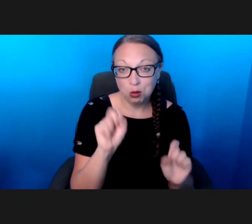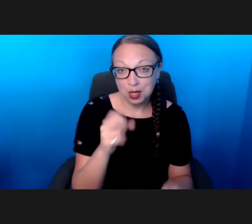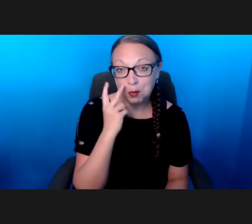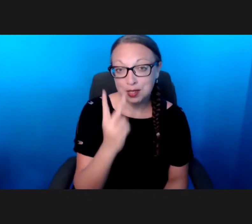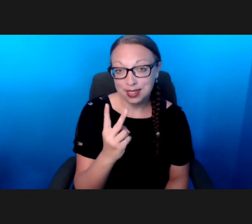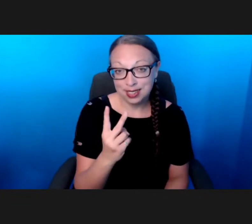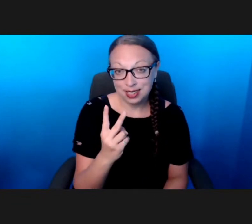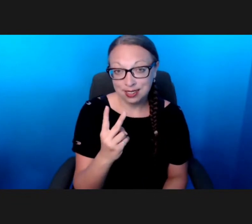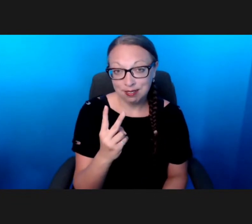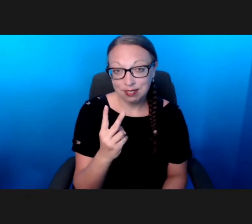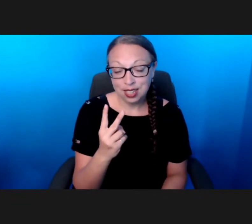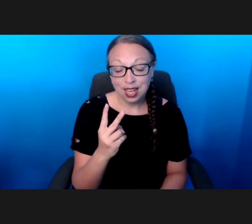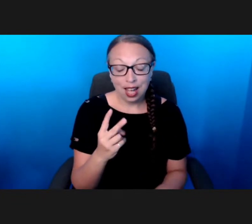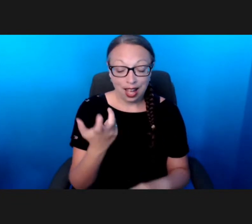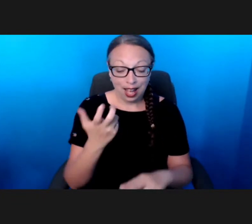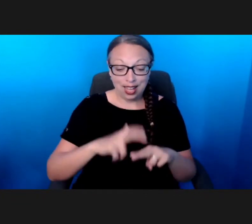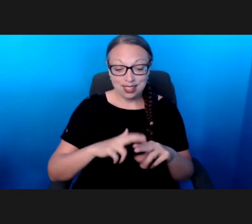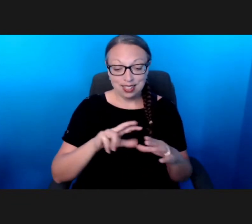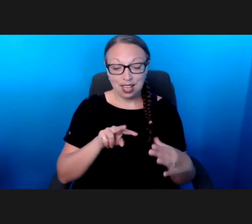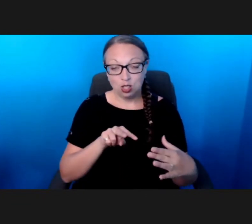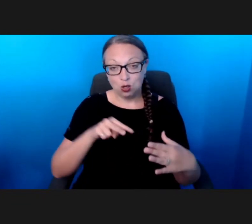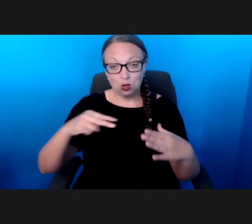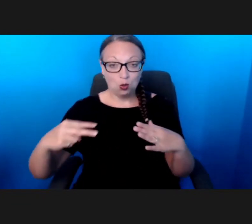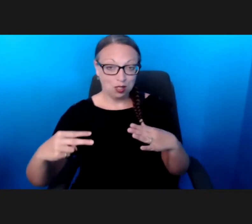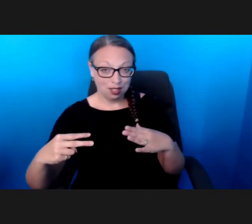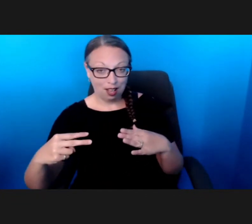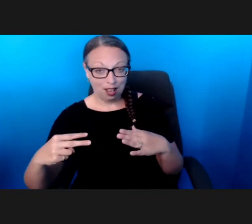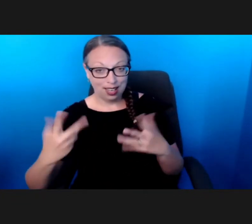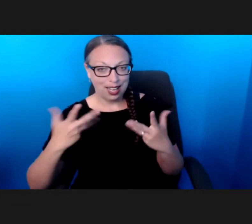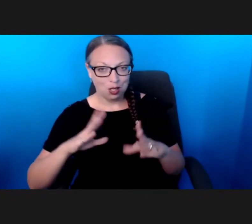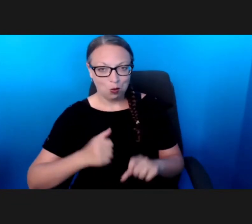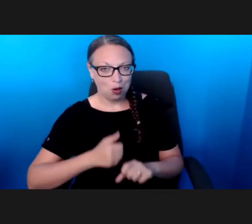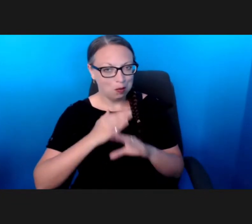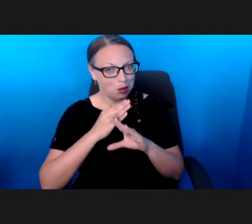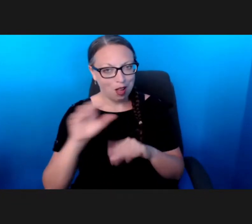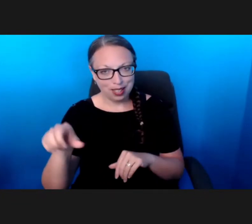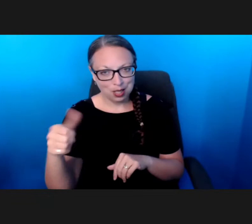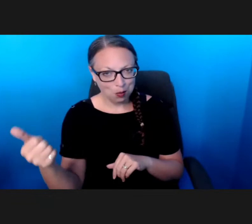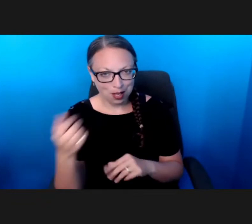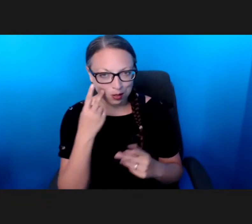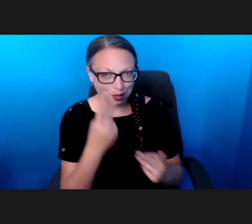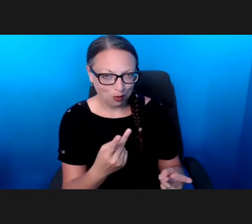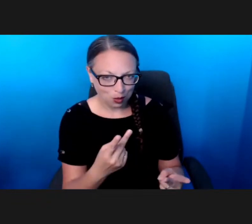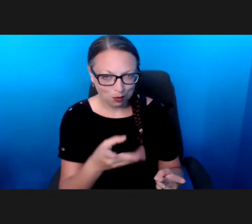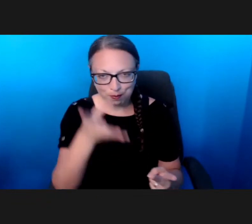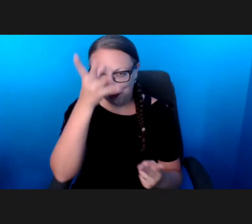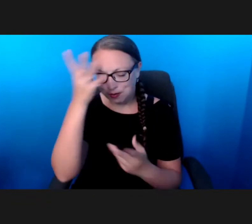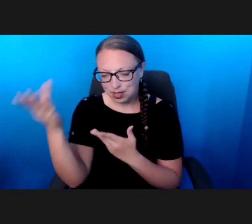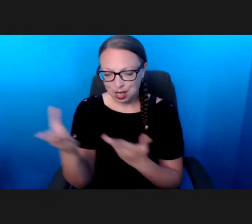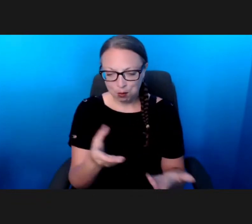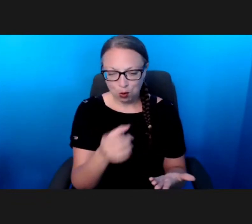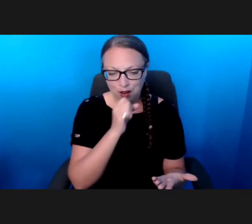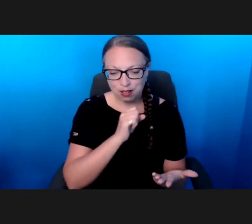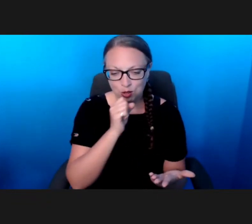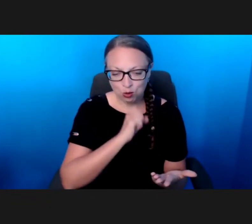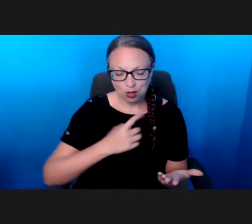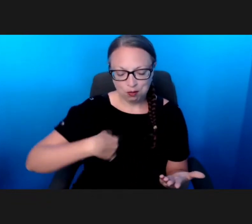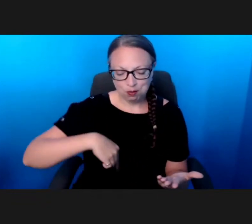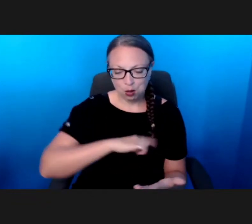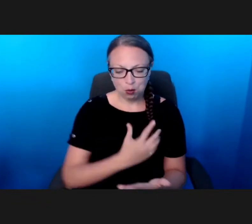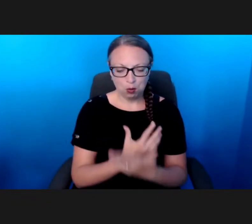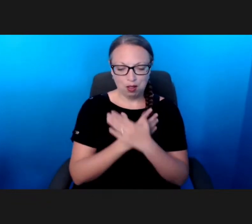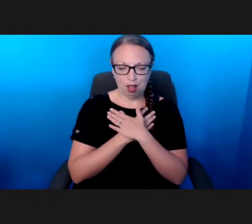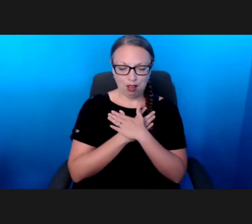angle so as not to block anyone else's view. My dad brought us our ice cream, and we relaxed into the